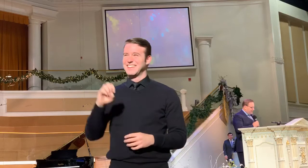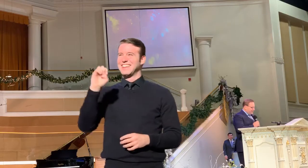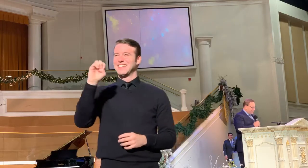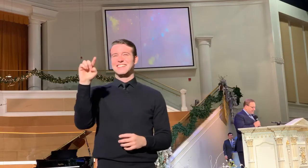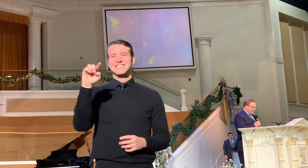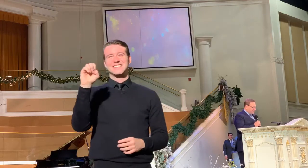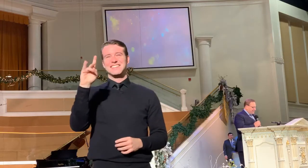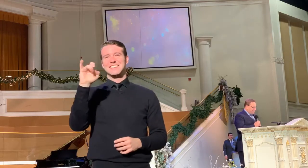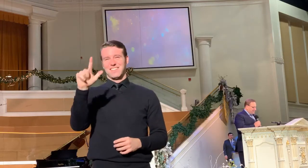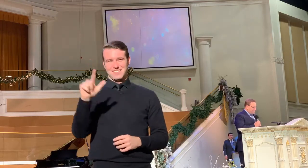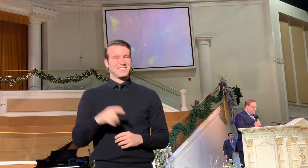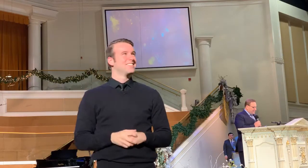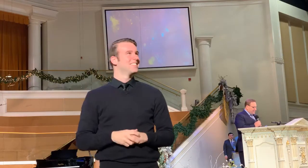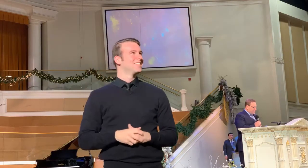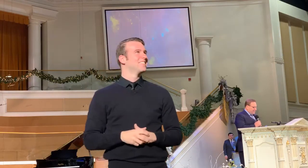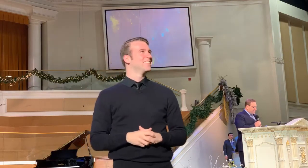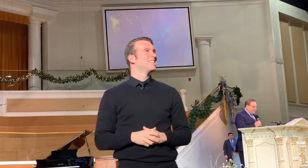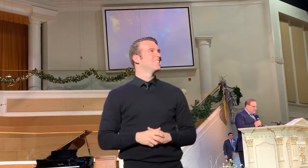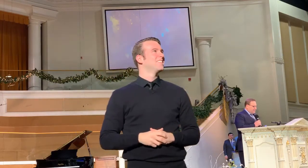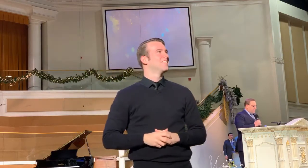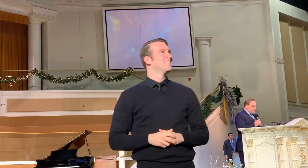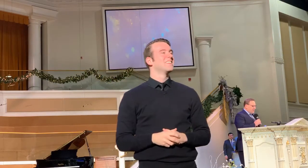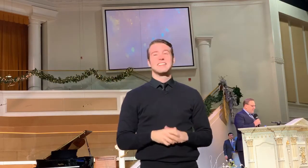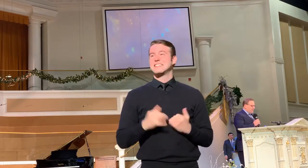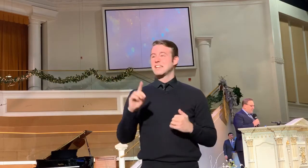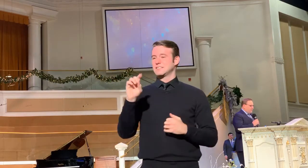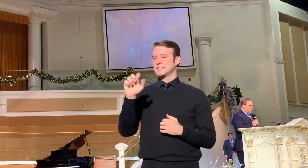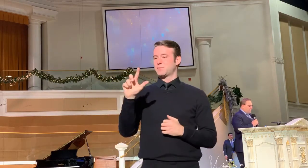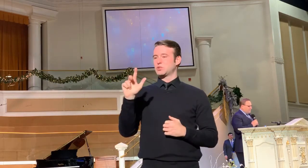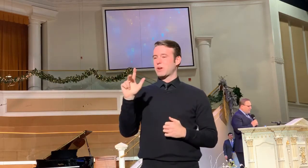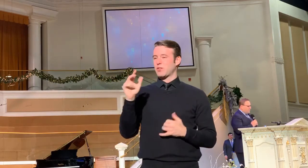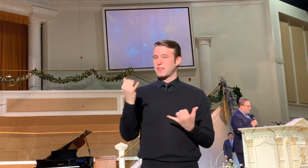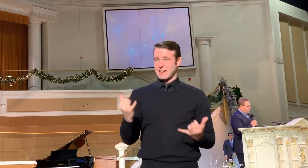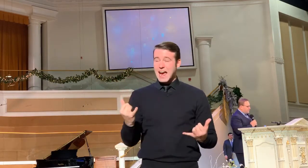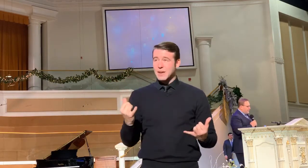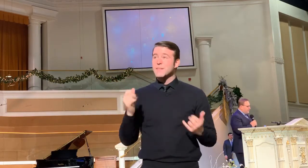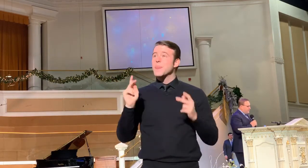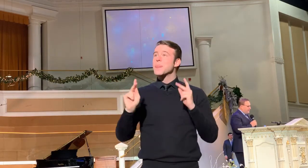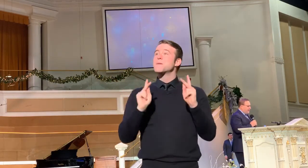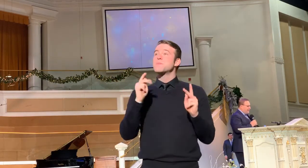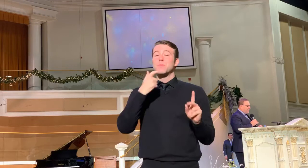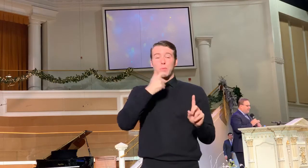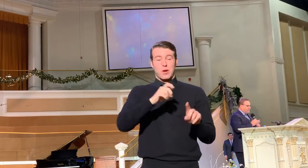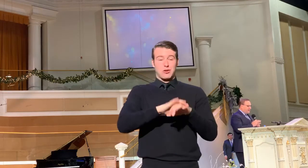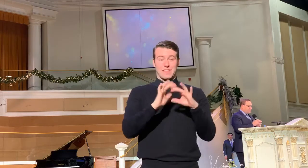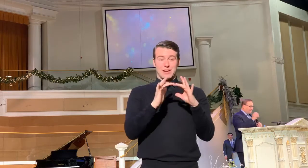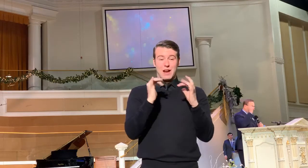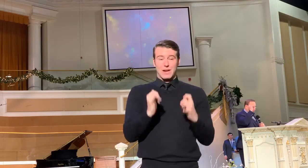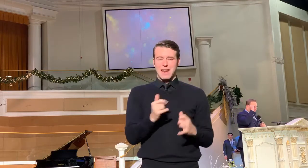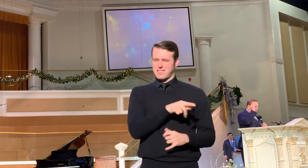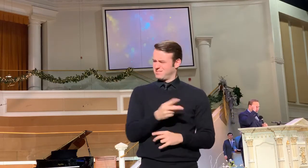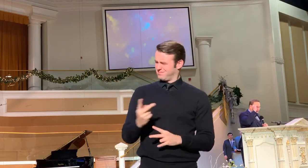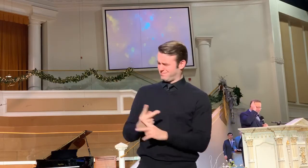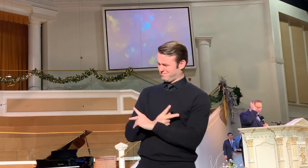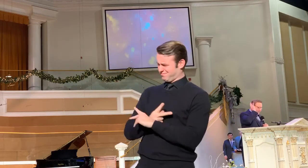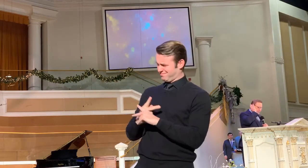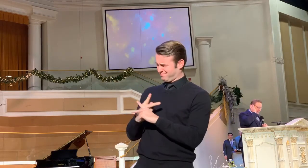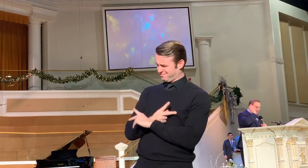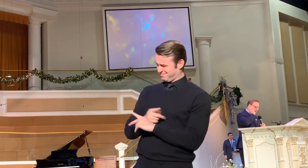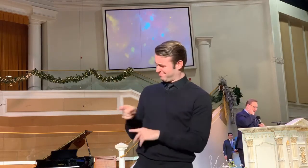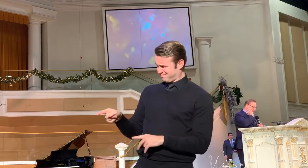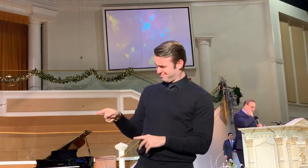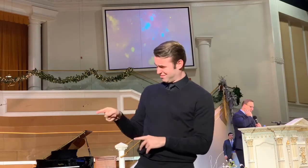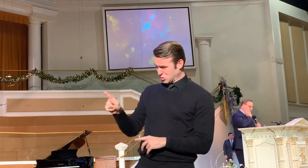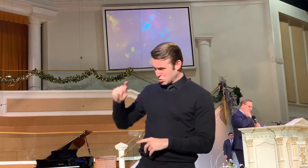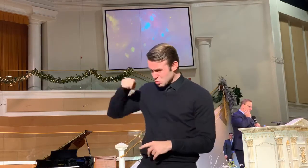Ezekiel. It's December the 23rd, and people watching the internet right now are trying to figure out, as he lost